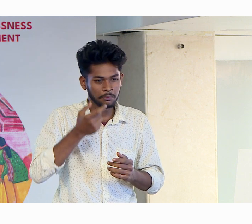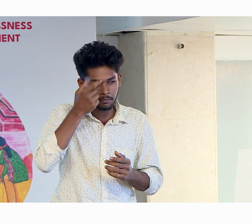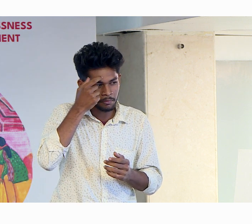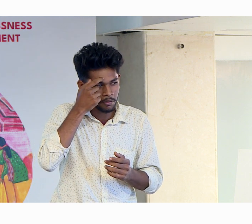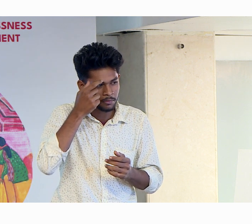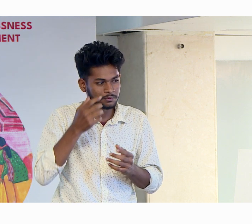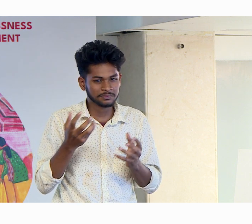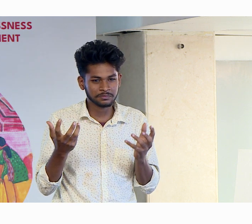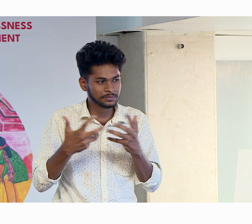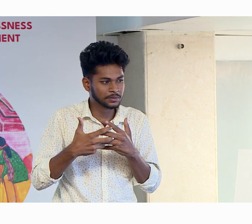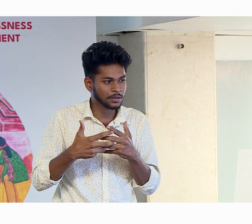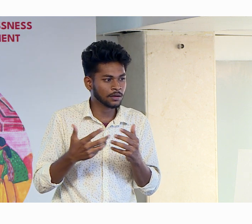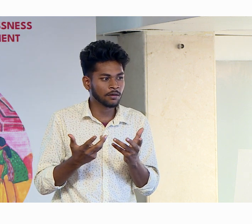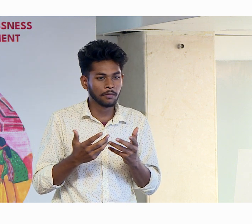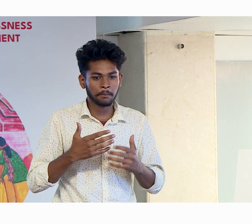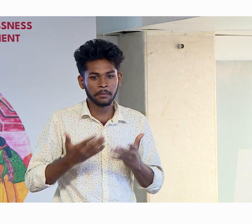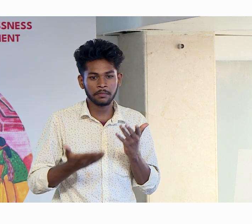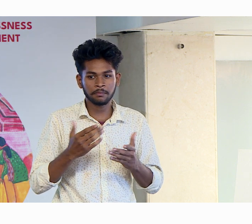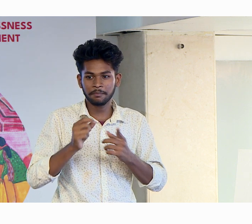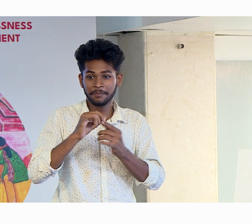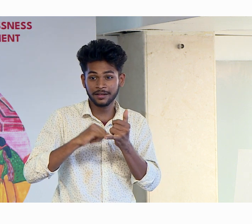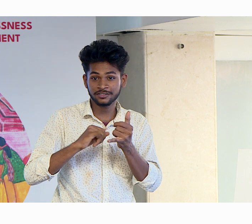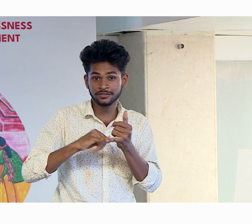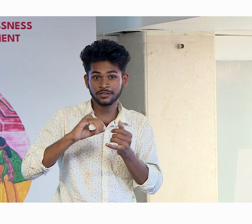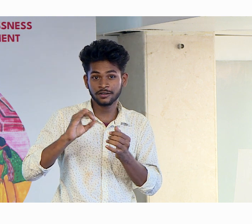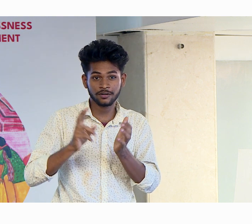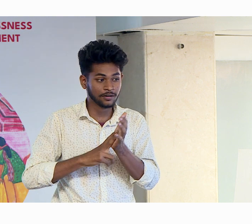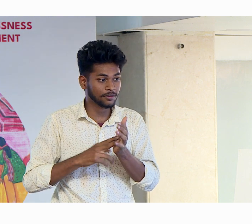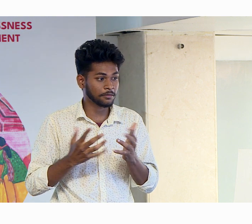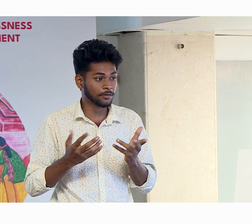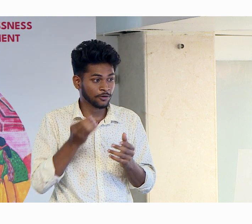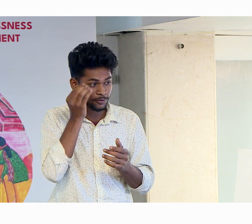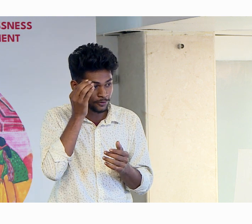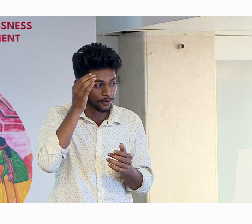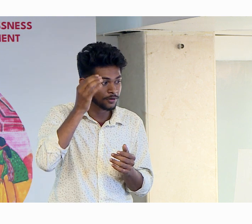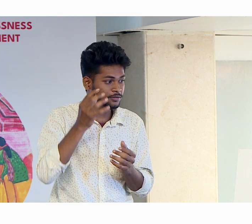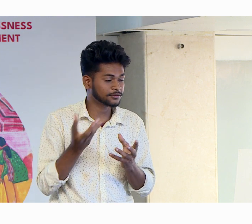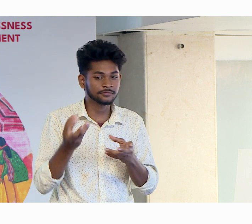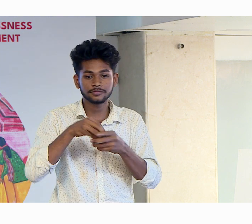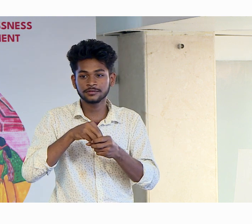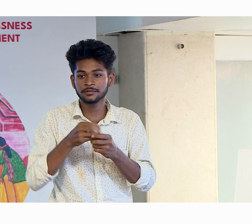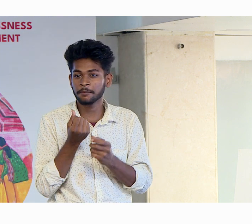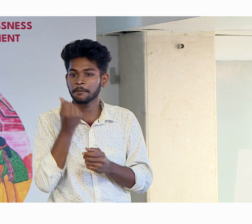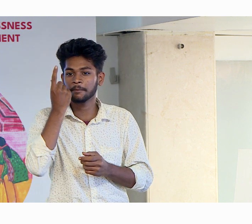get together, either informally or formally, to deepen that understanding and knowledge.